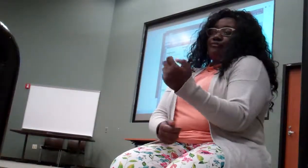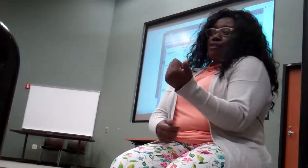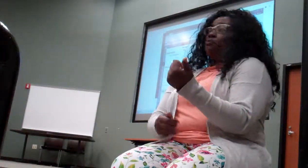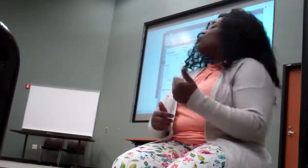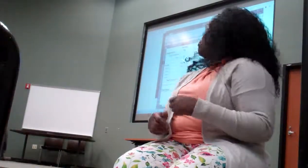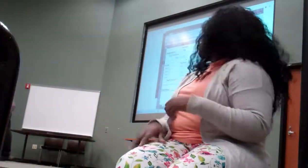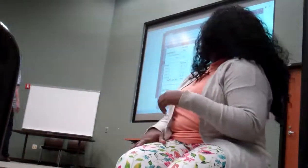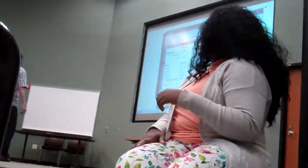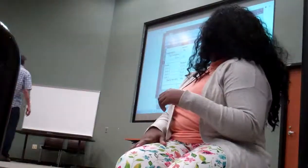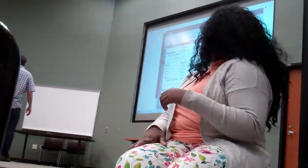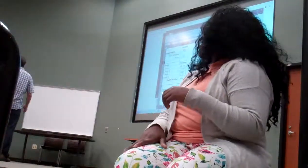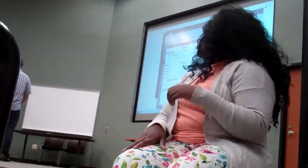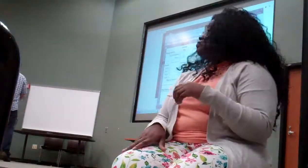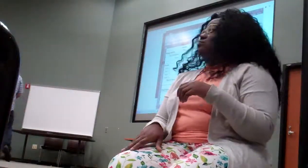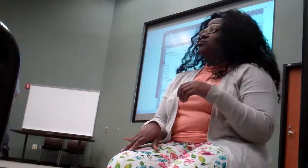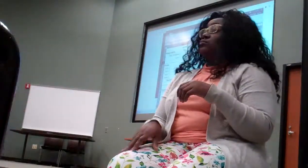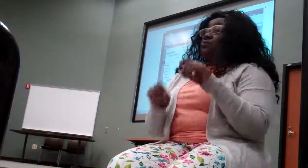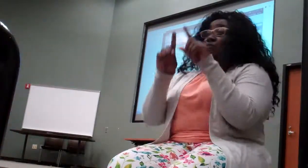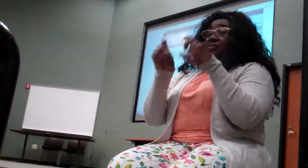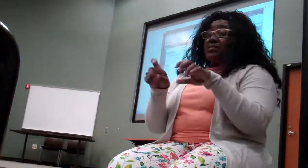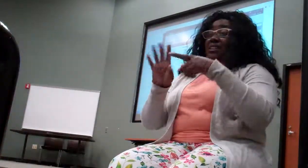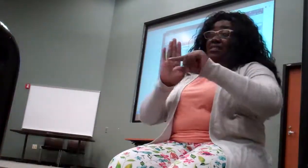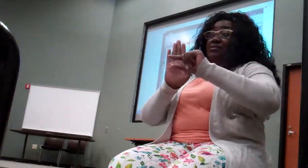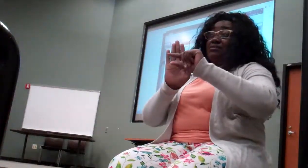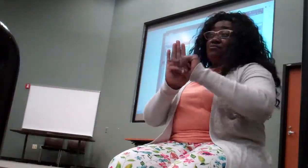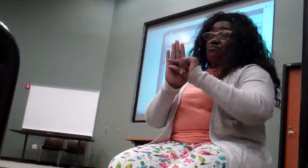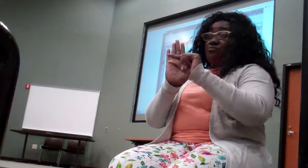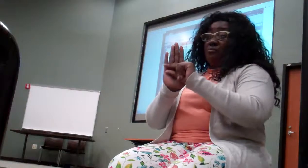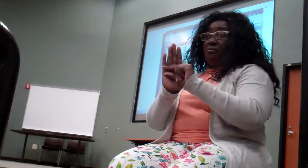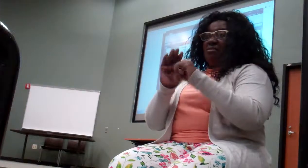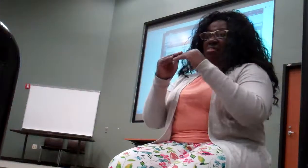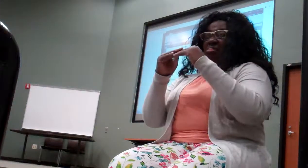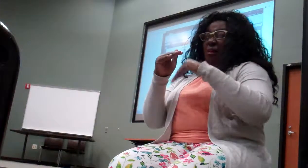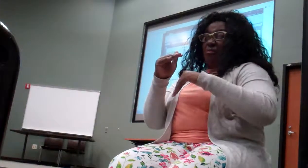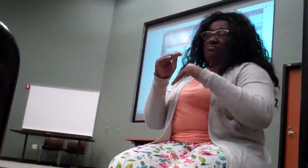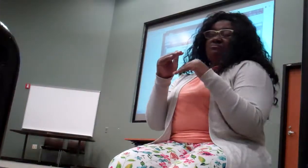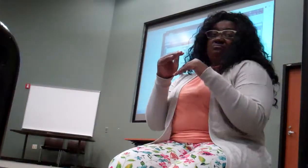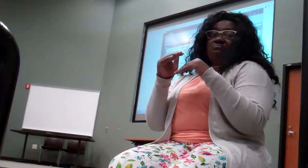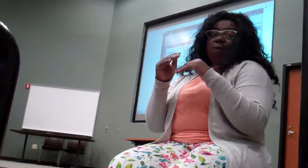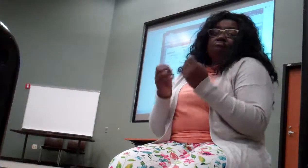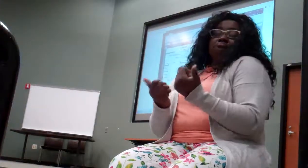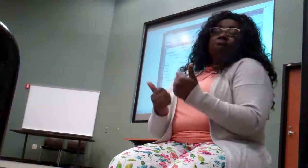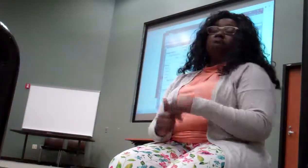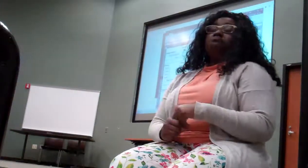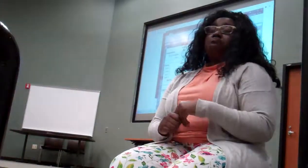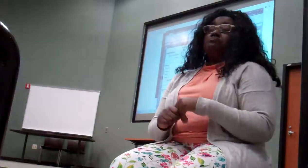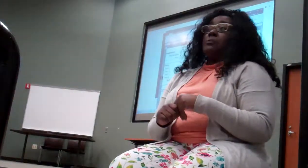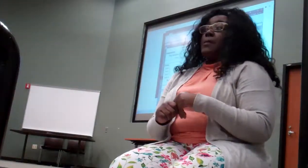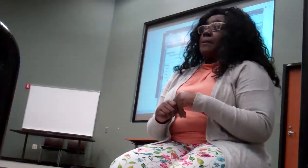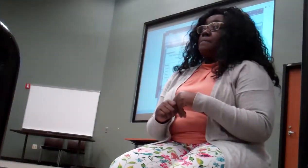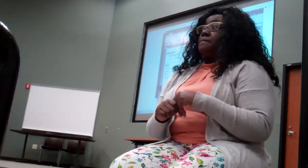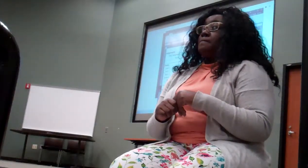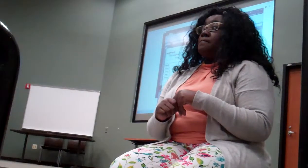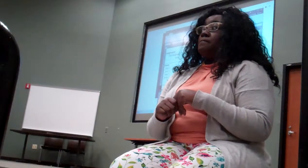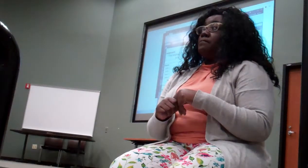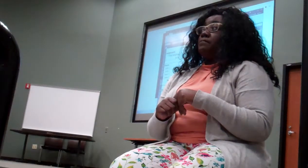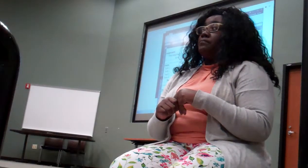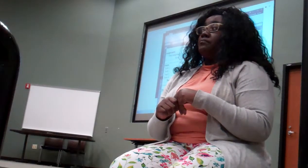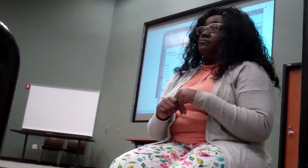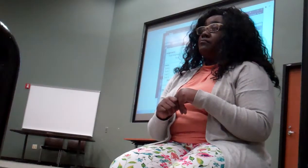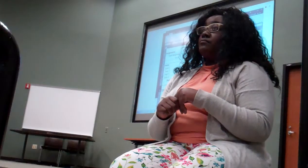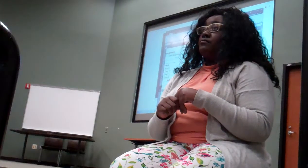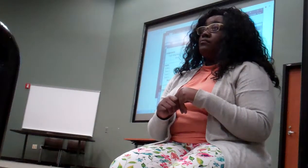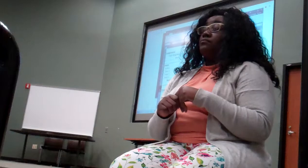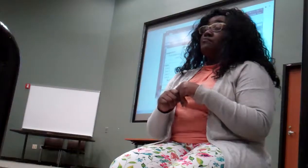score. And you'll note, you can also then play with your exam scores for the